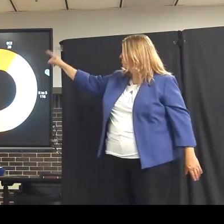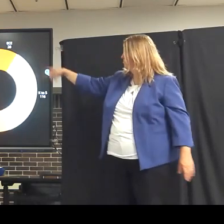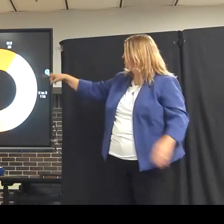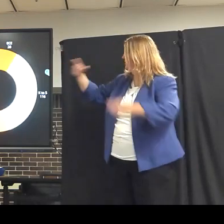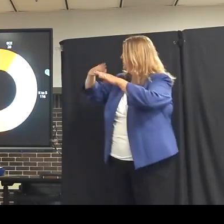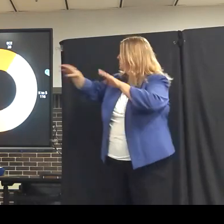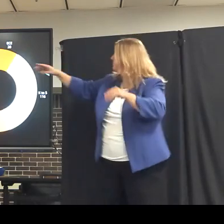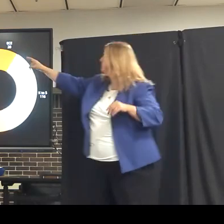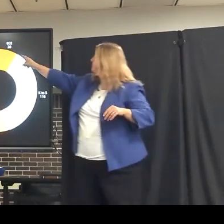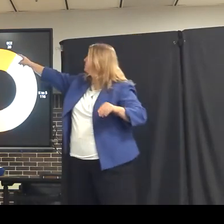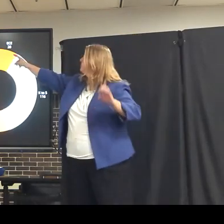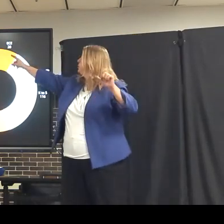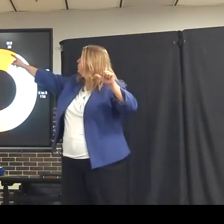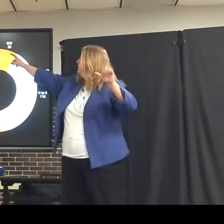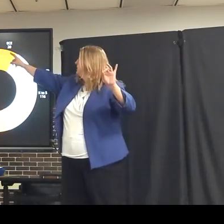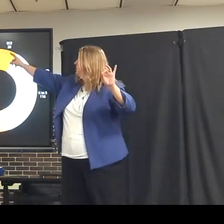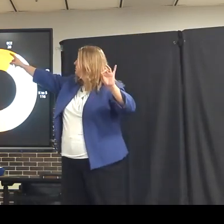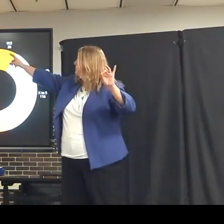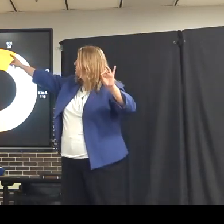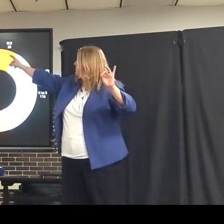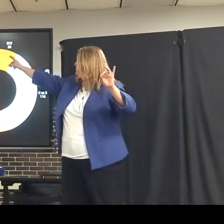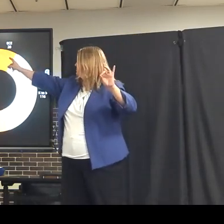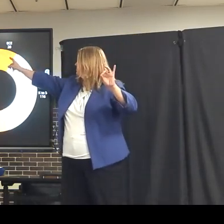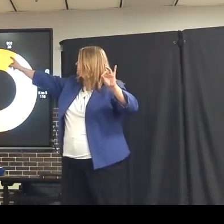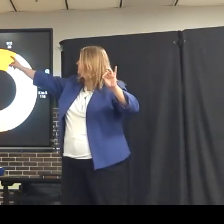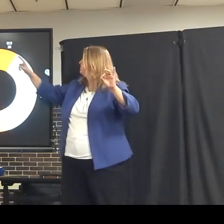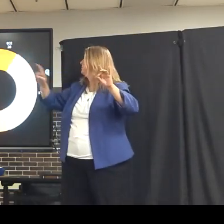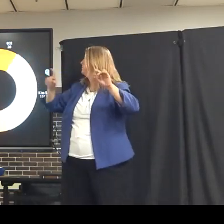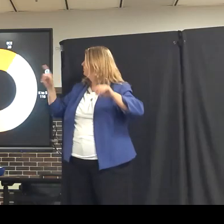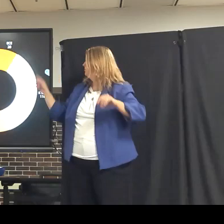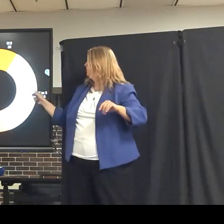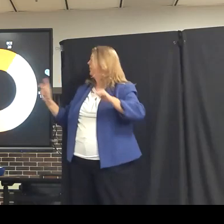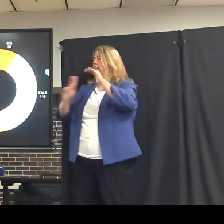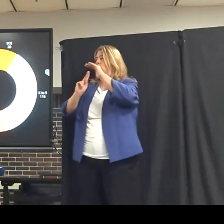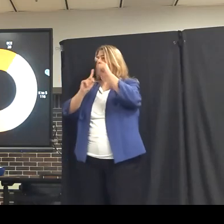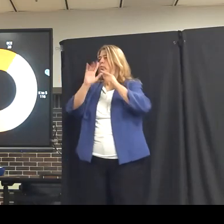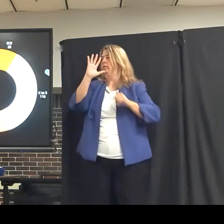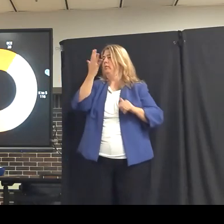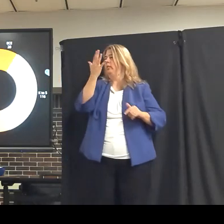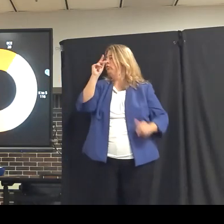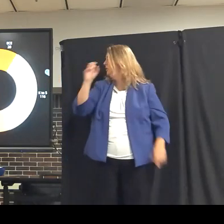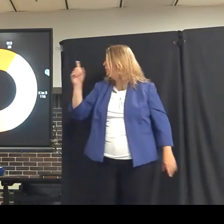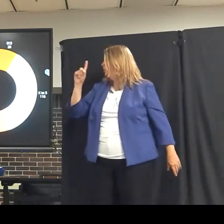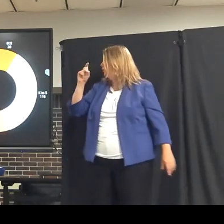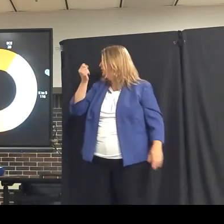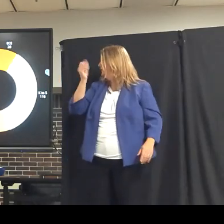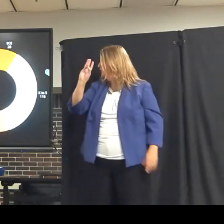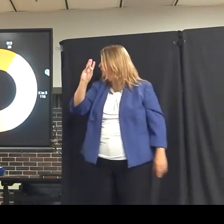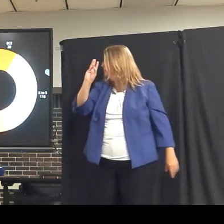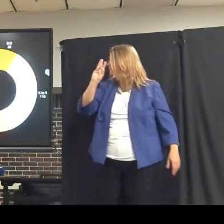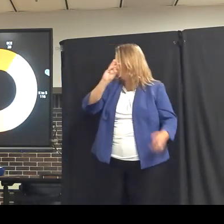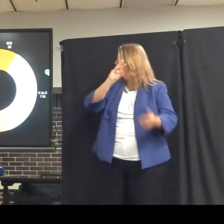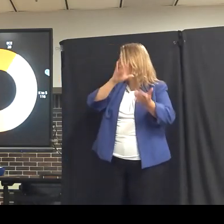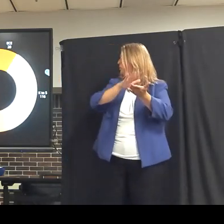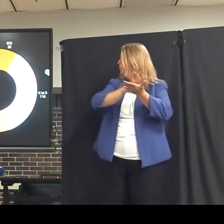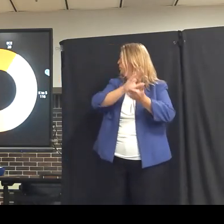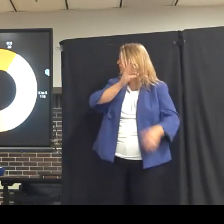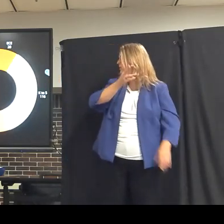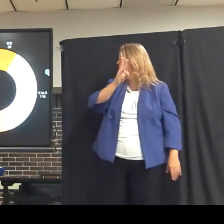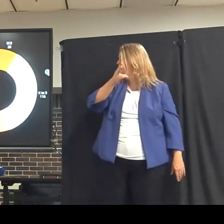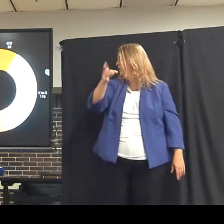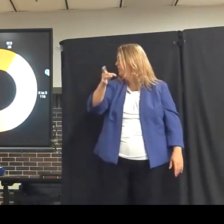Yes, 323, and you can see how they're divided up within each department, ECE, we have